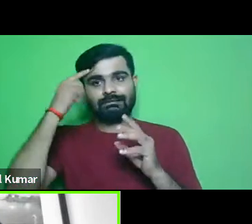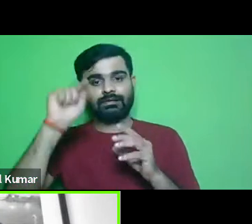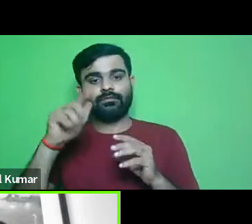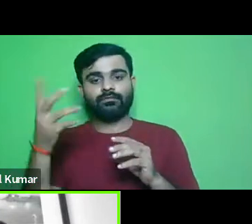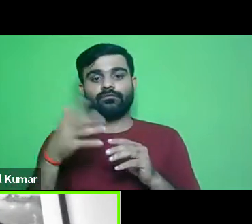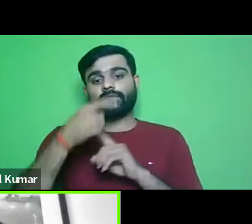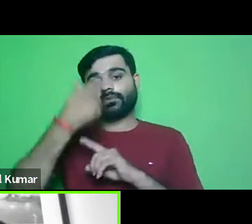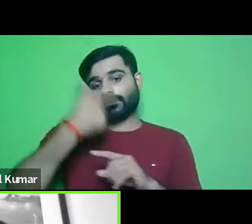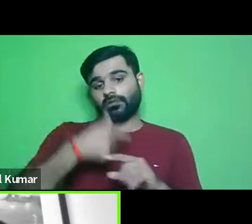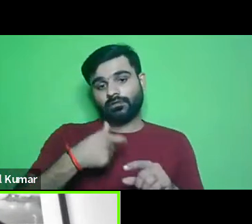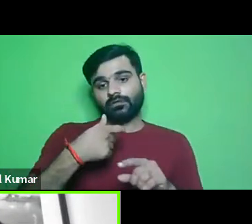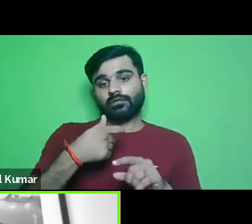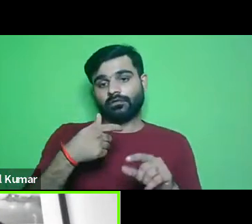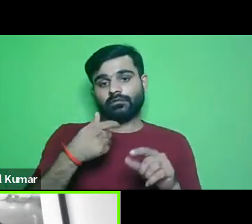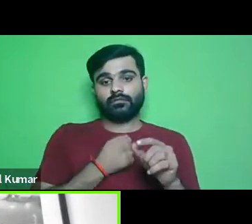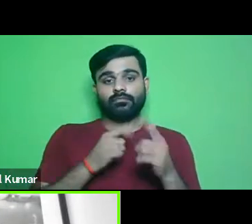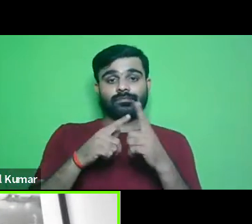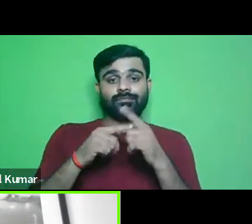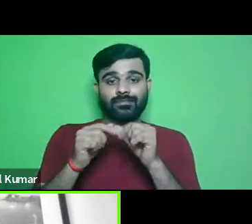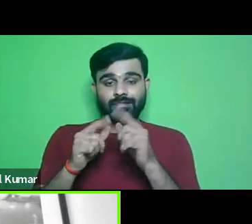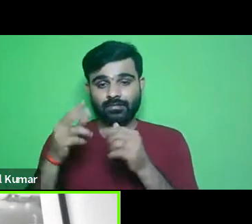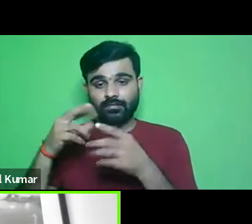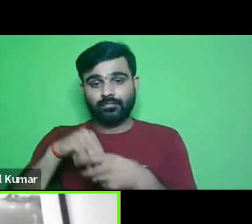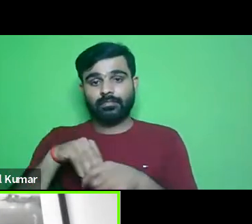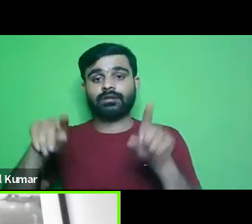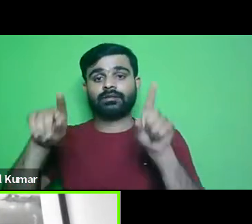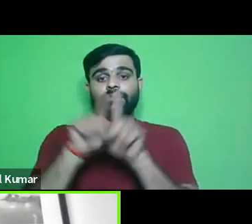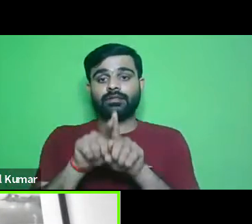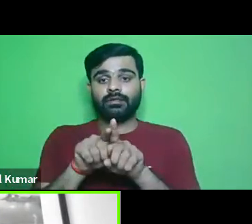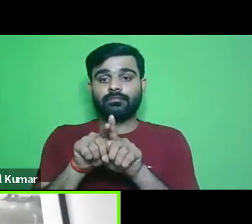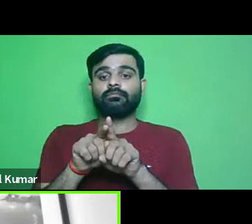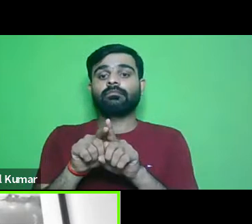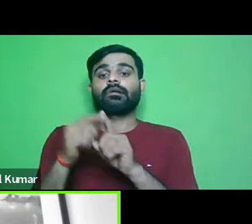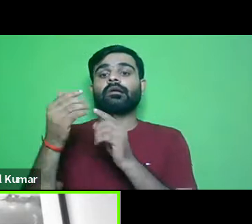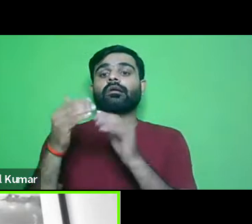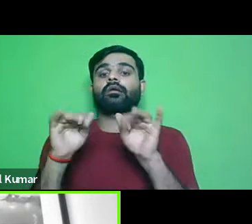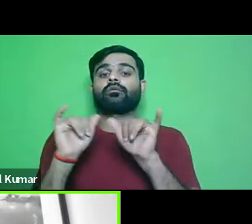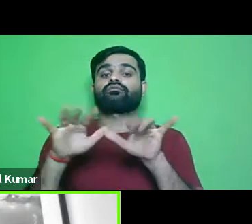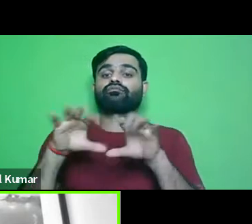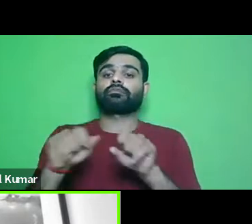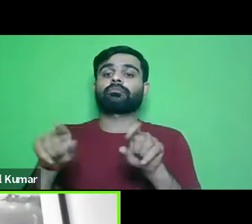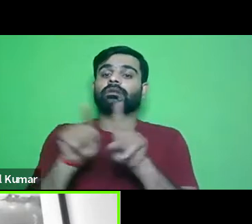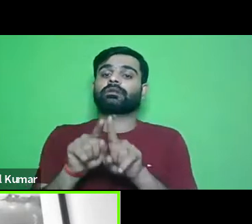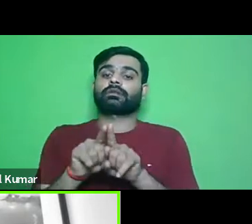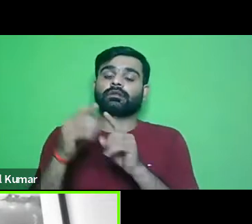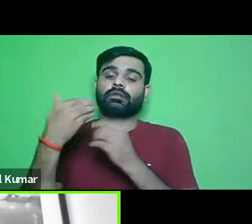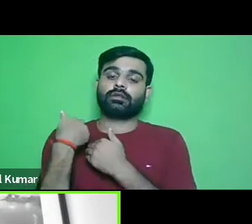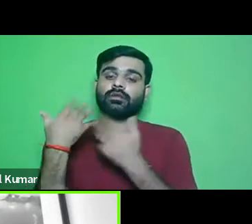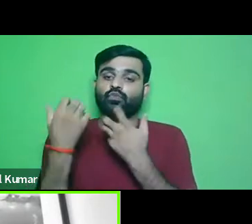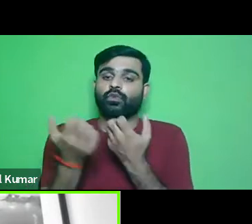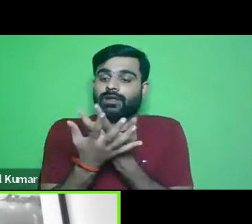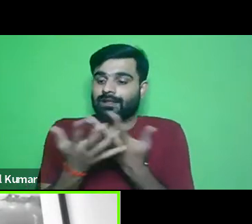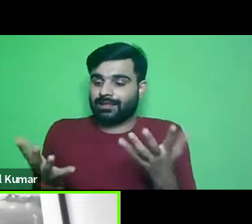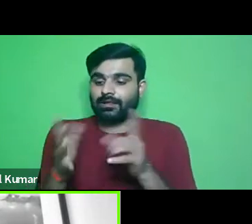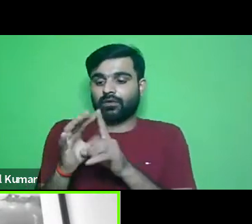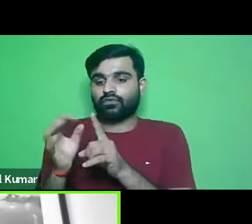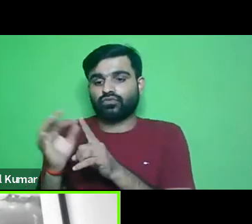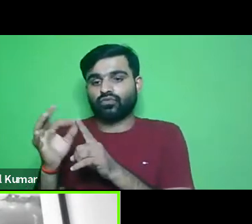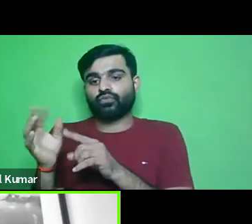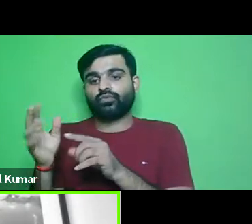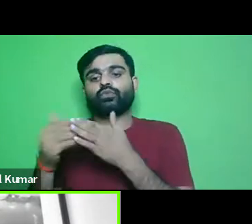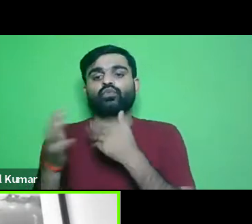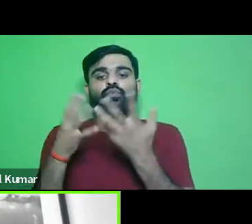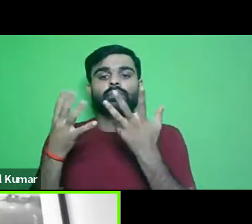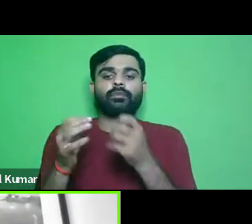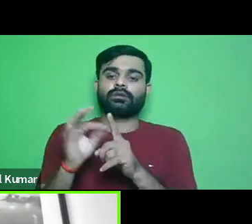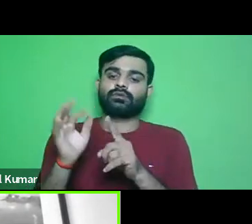if individuals own their data, which is similar to sort of a property right approach, which is, you own certain things and therefore you can do whatever you want